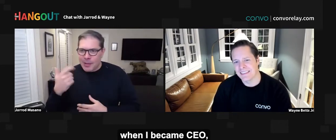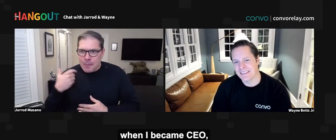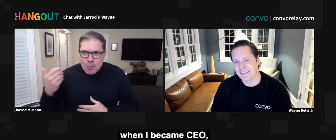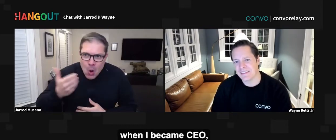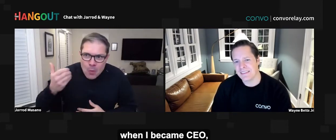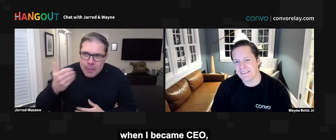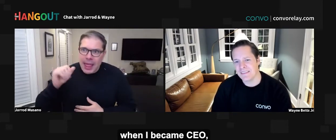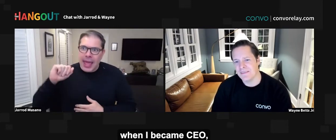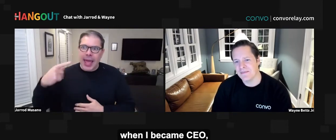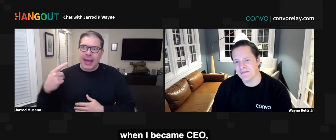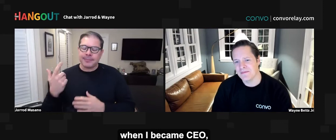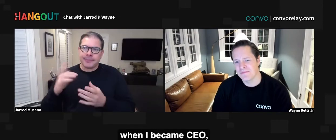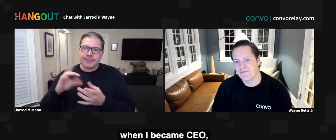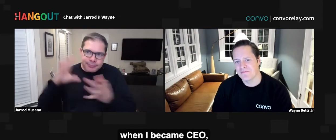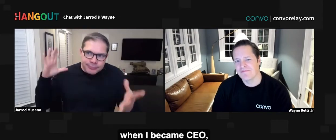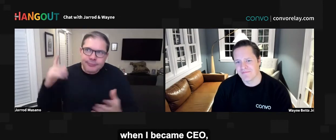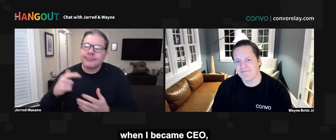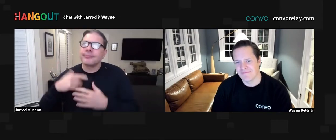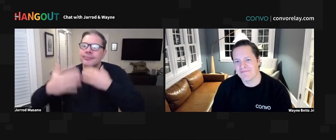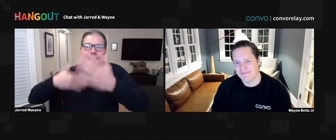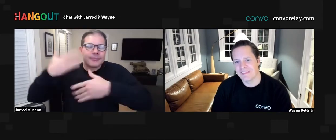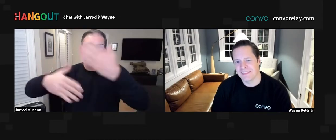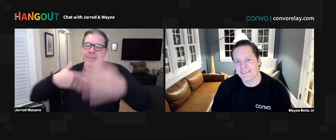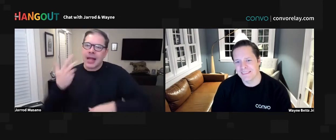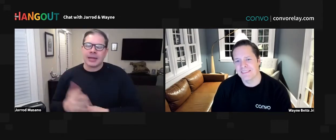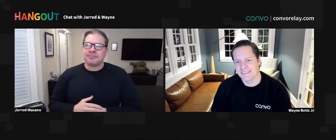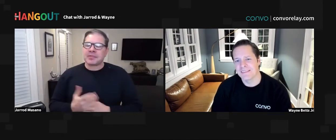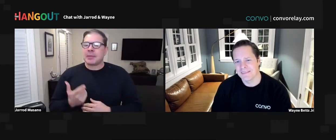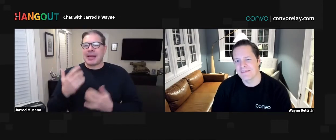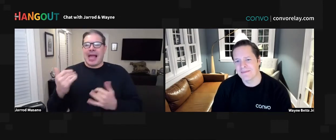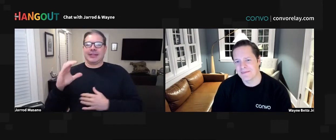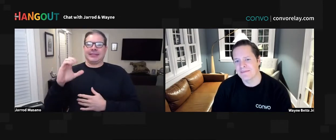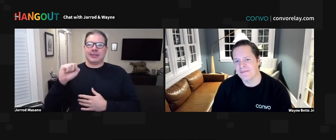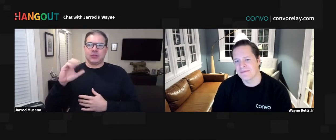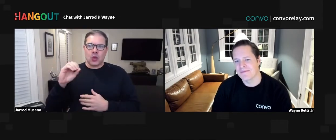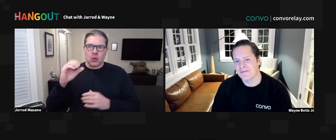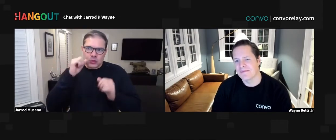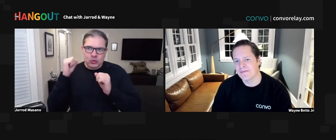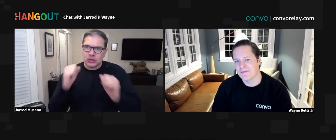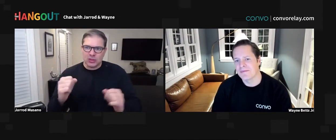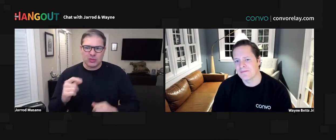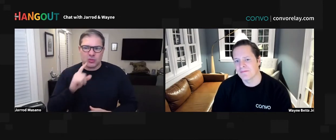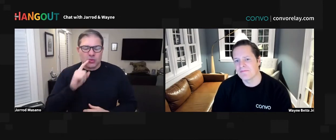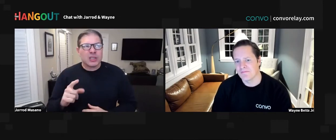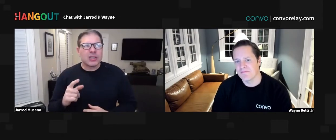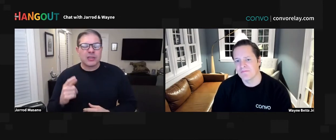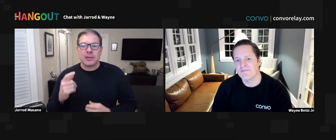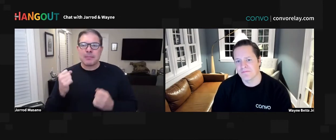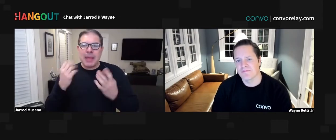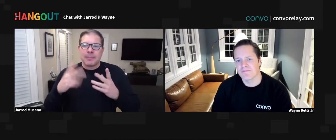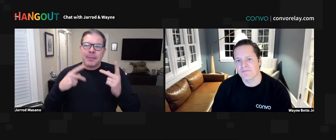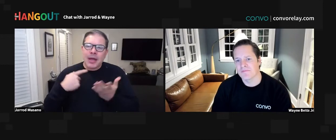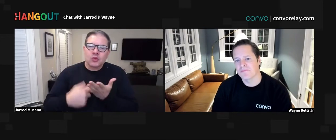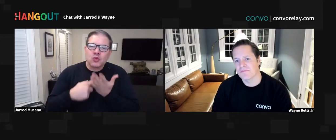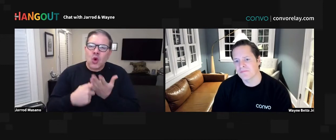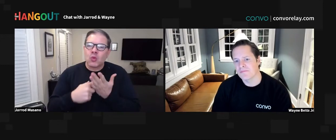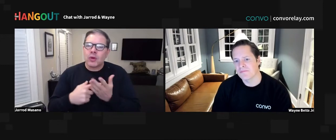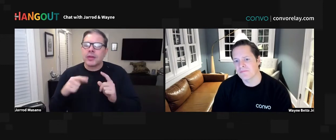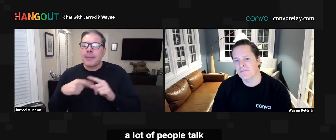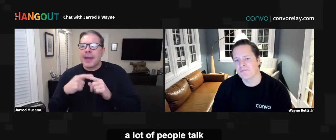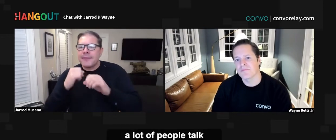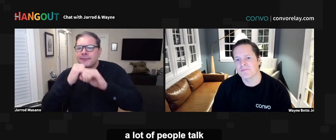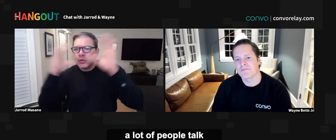when I became CEO, that was your role, and we came up with the mobile app and went on from there. And now as chief strategy